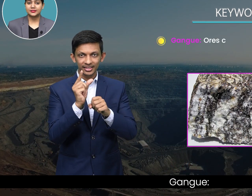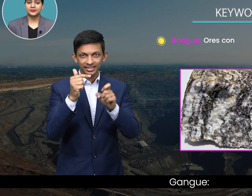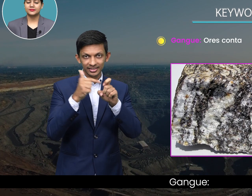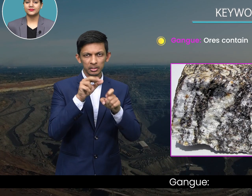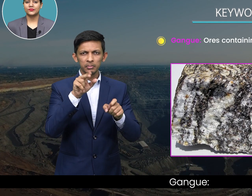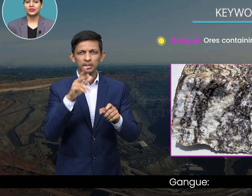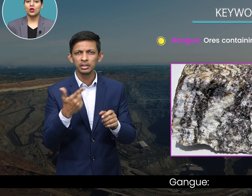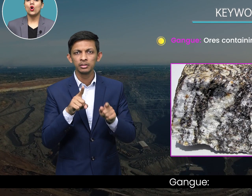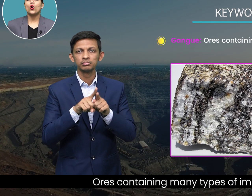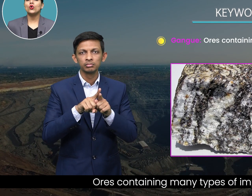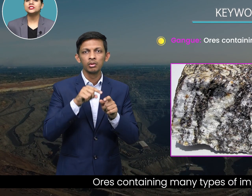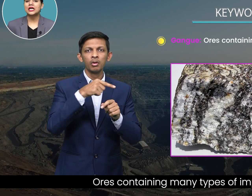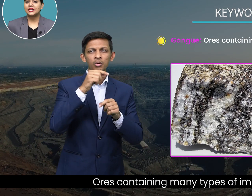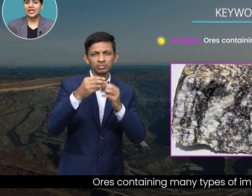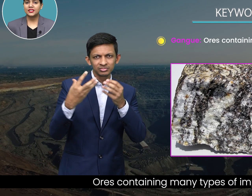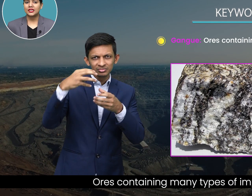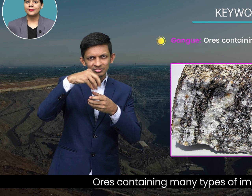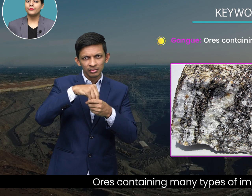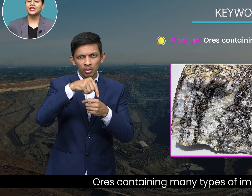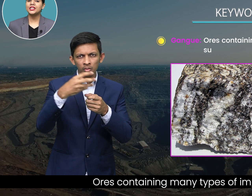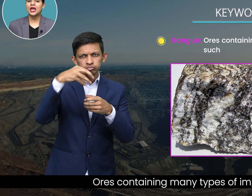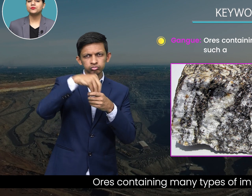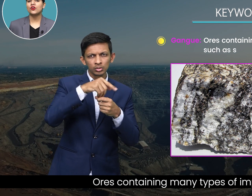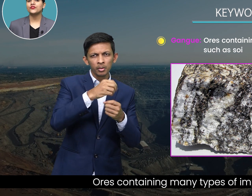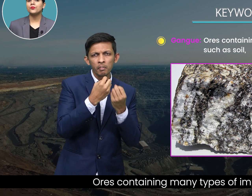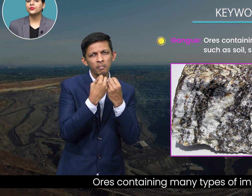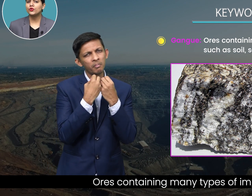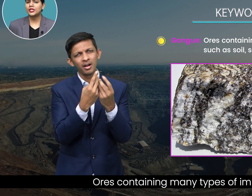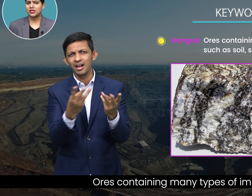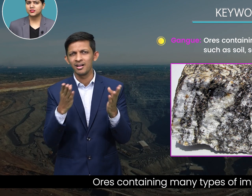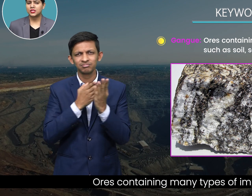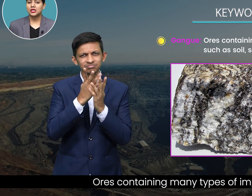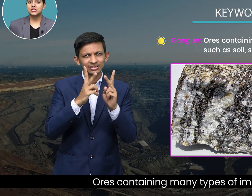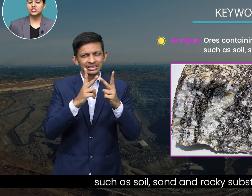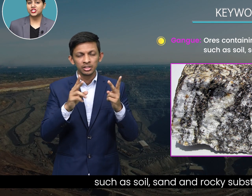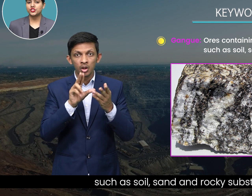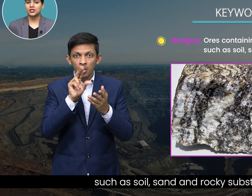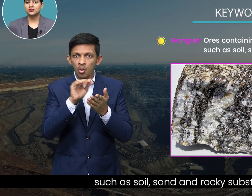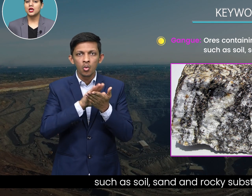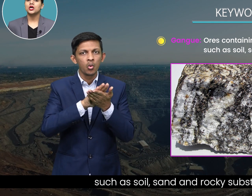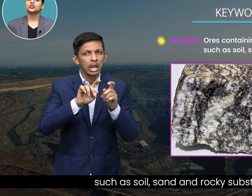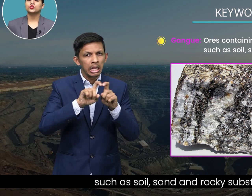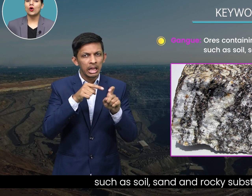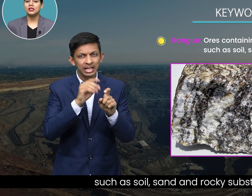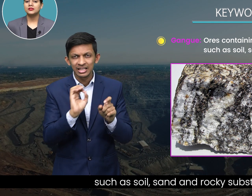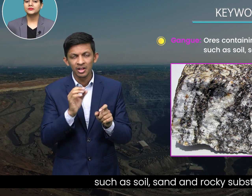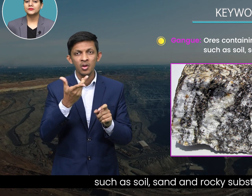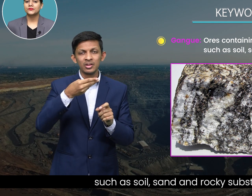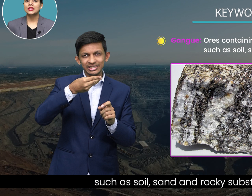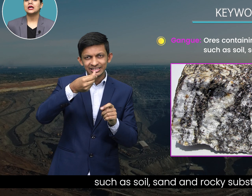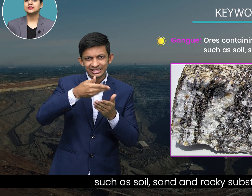Gangue. Ores containing many types of impurities such as